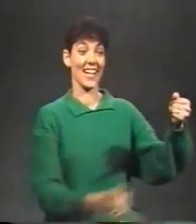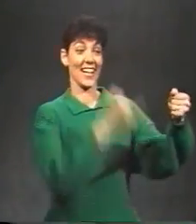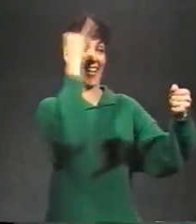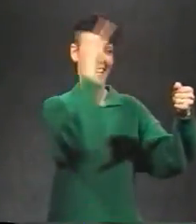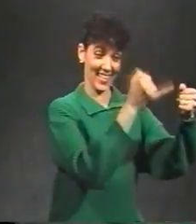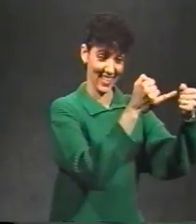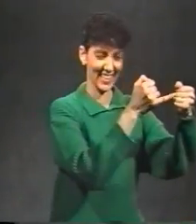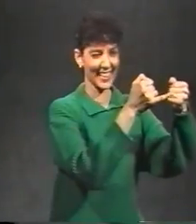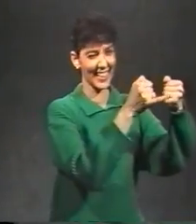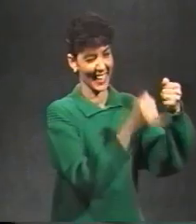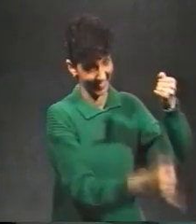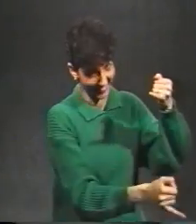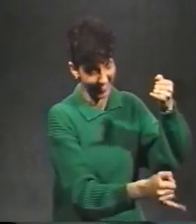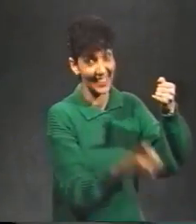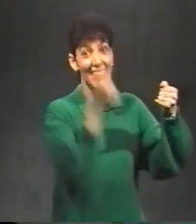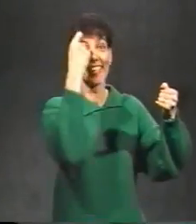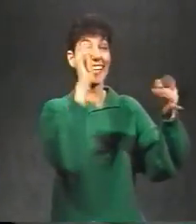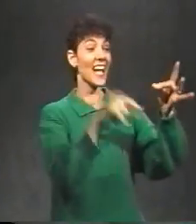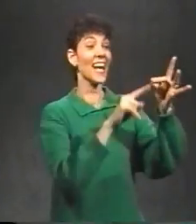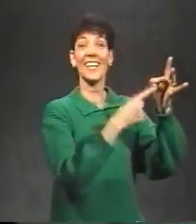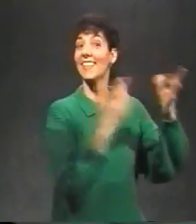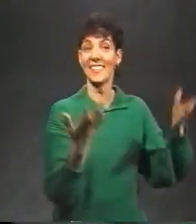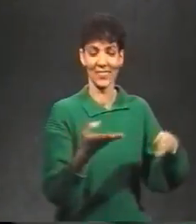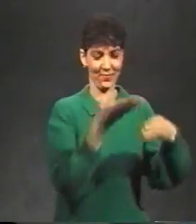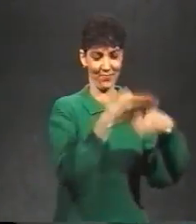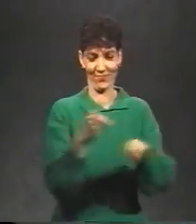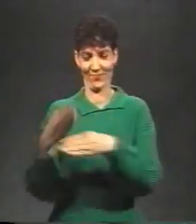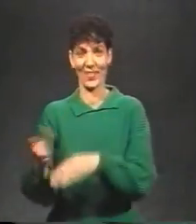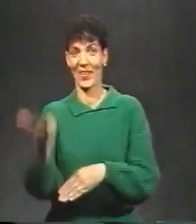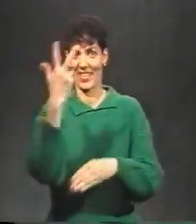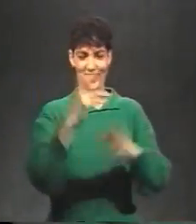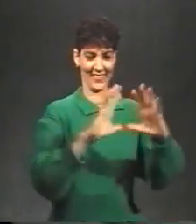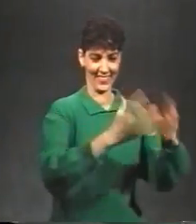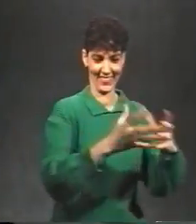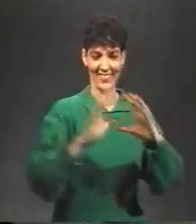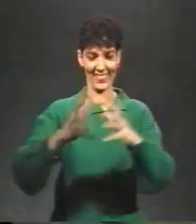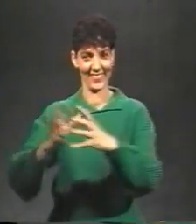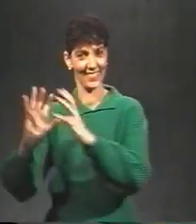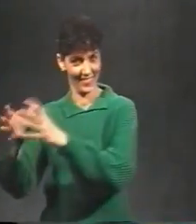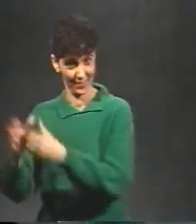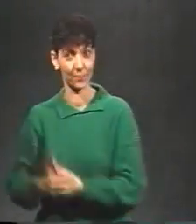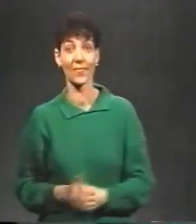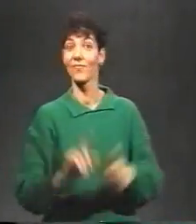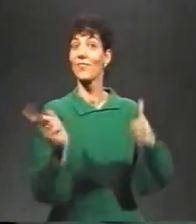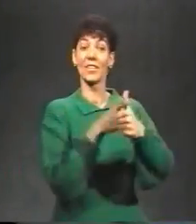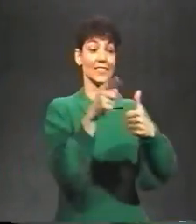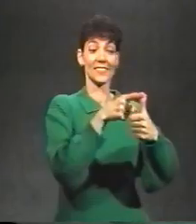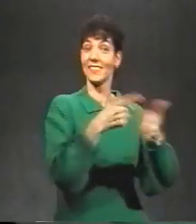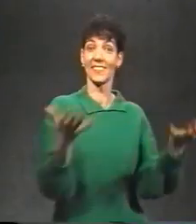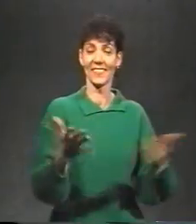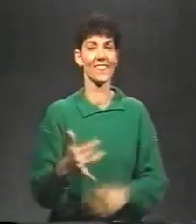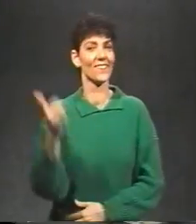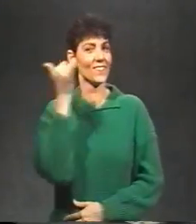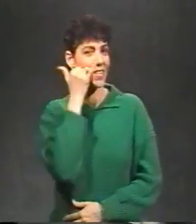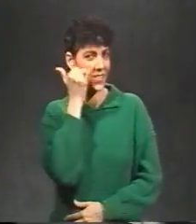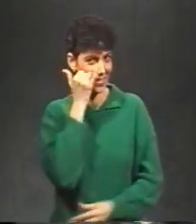The last set, information numbers, is divided into 3 subsections. First,